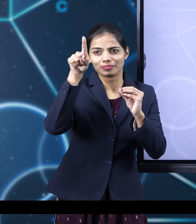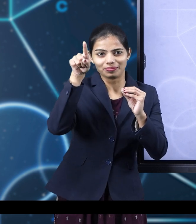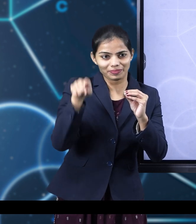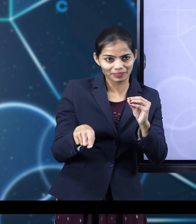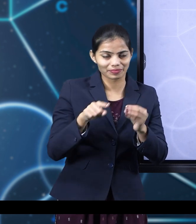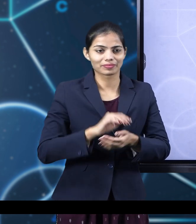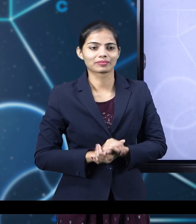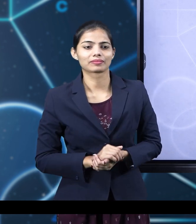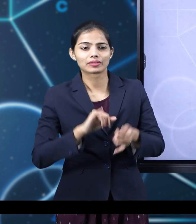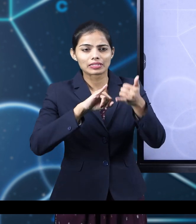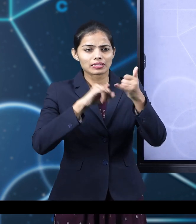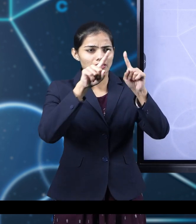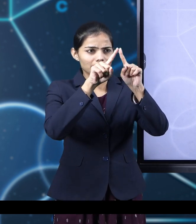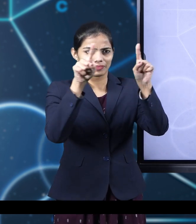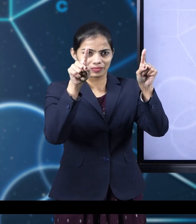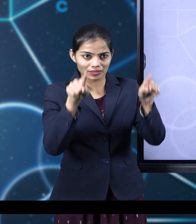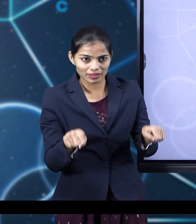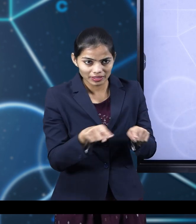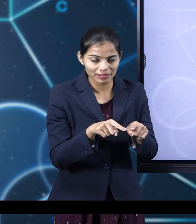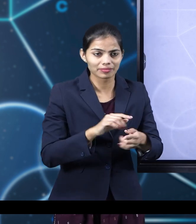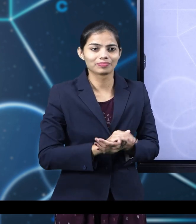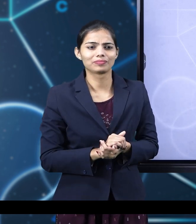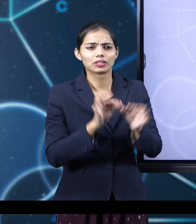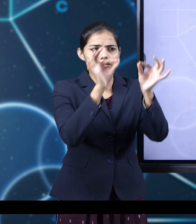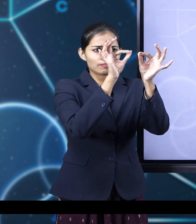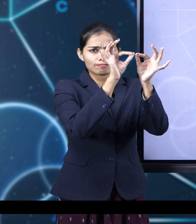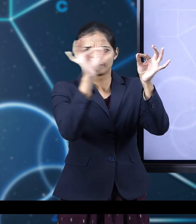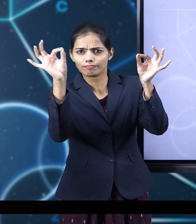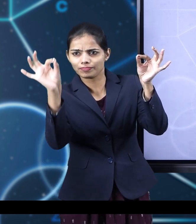breadth, square, side length,